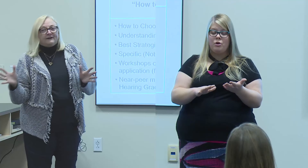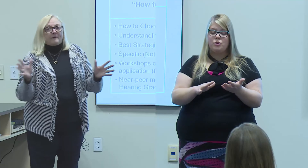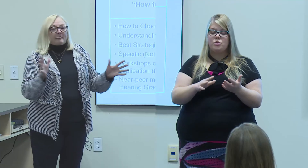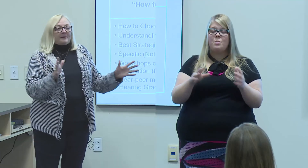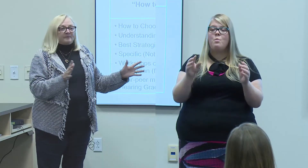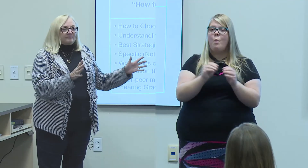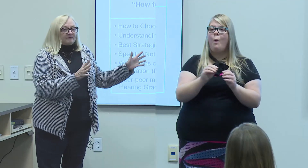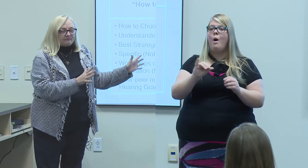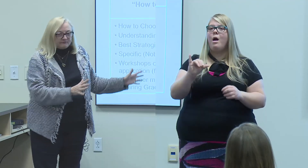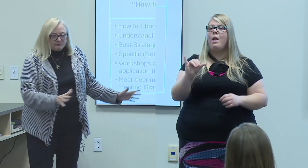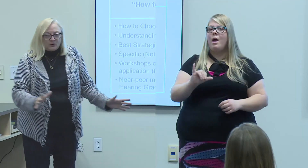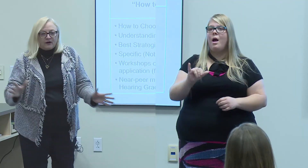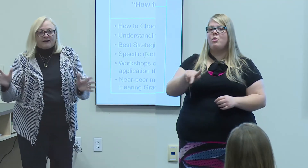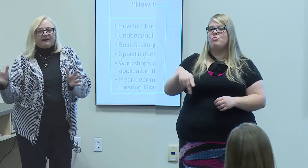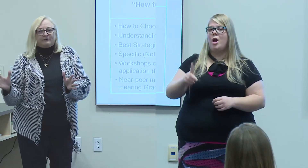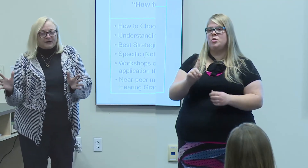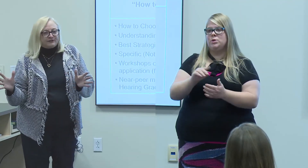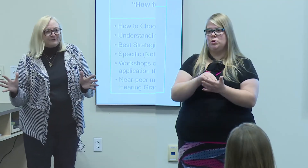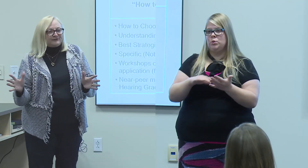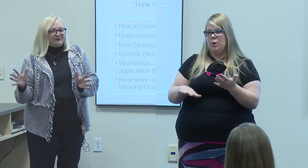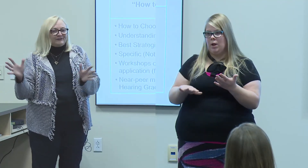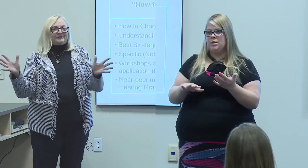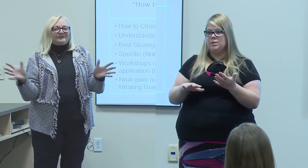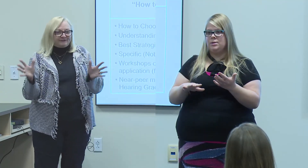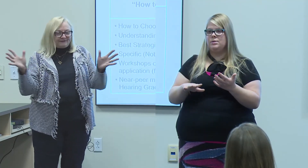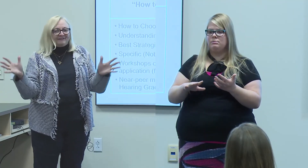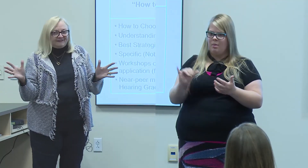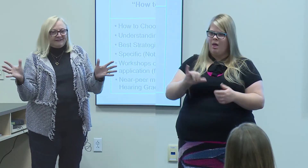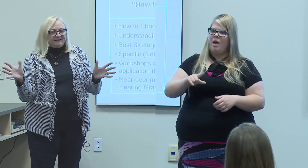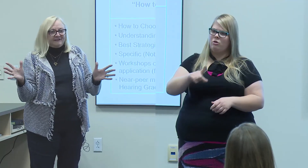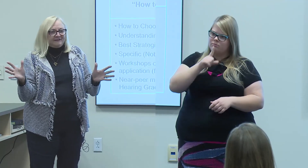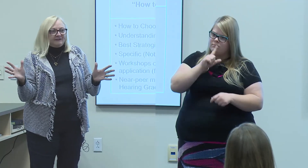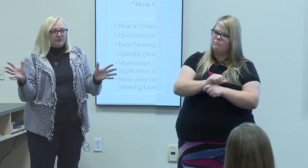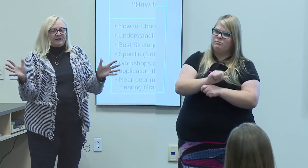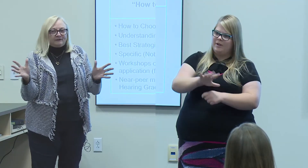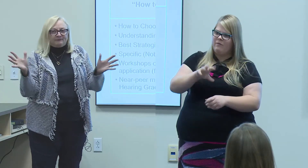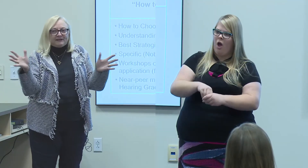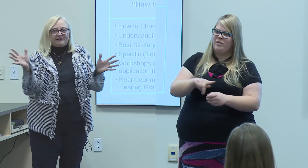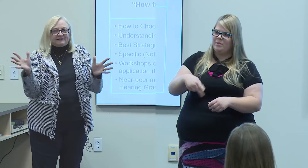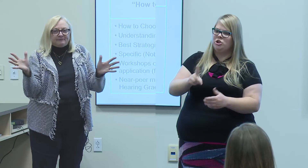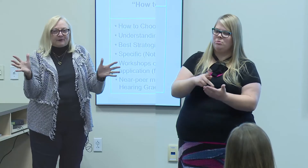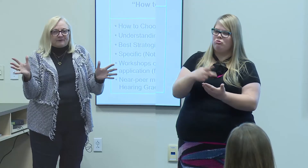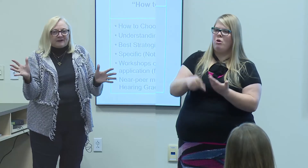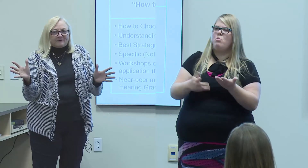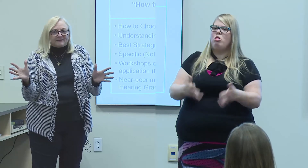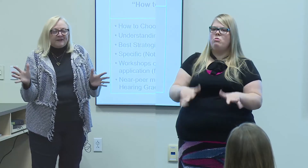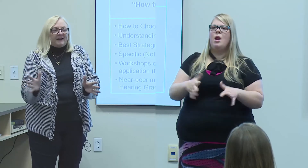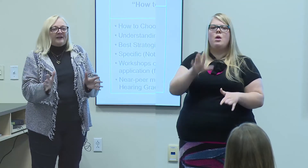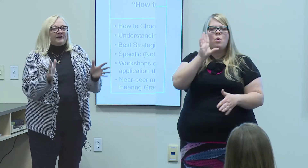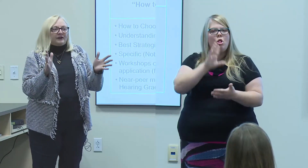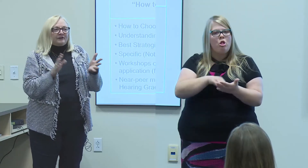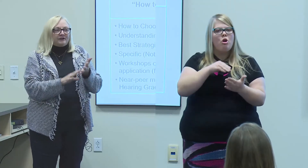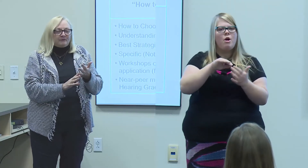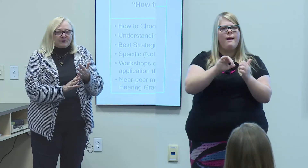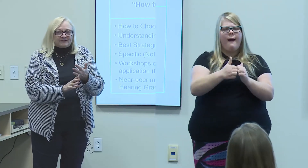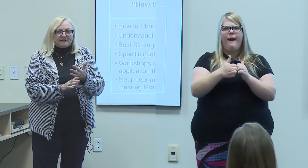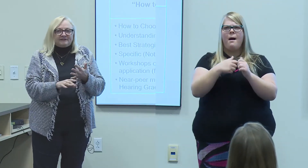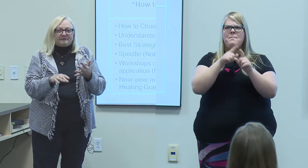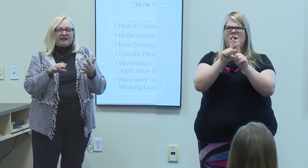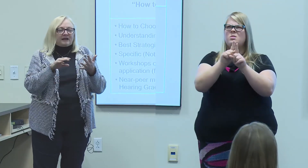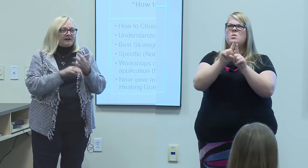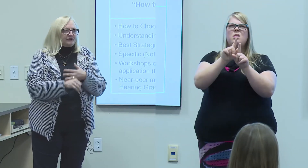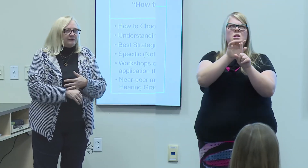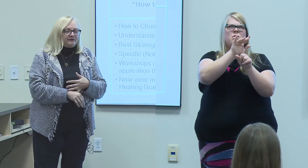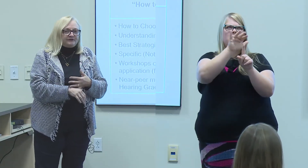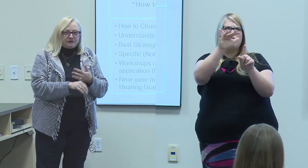scholars more like graduate students in real PhD programs. They're going to learn more